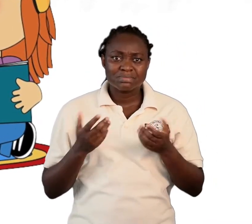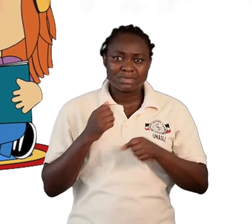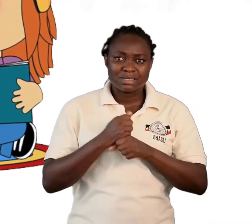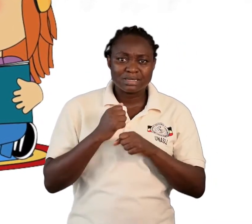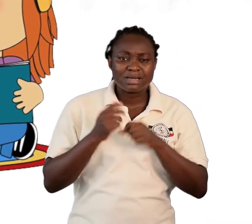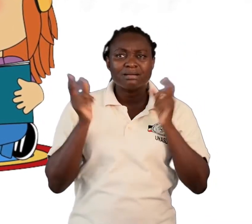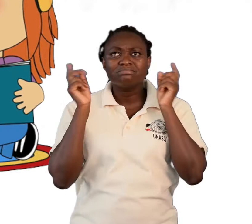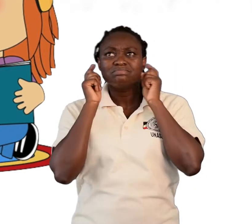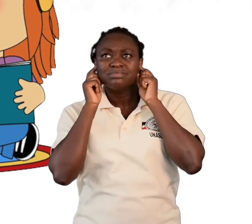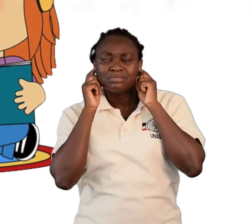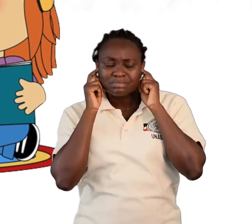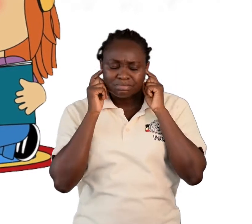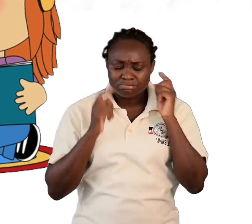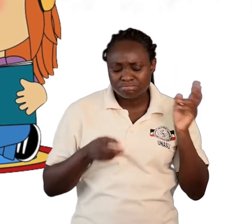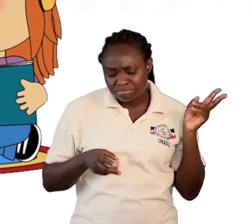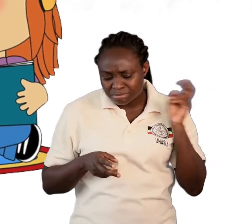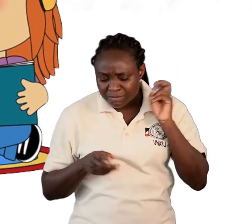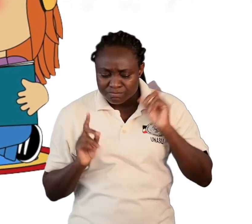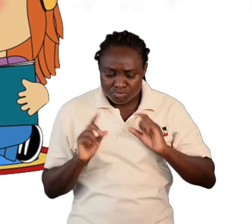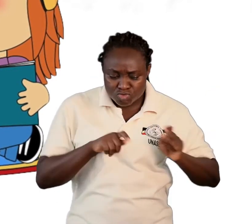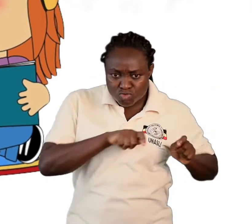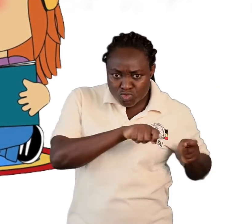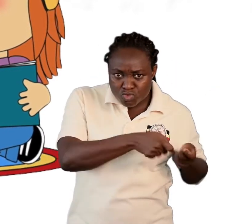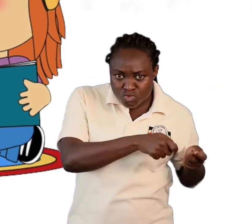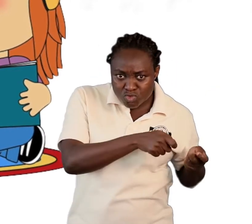doing her homework, I think.